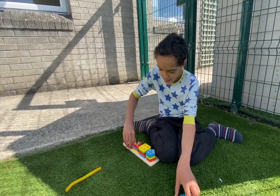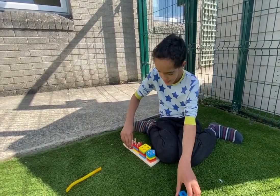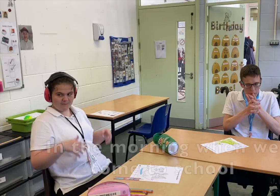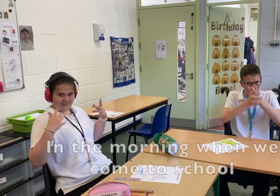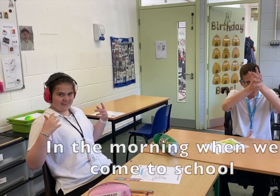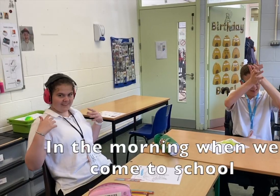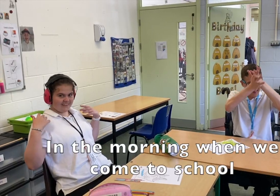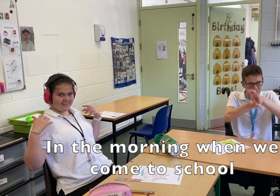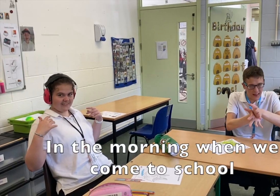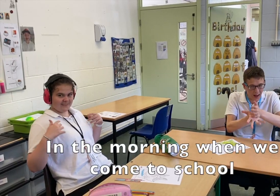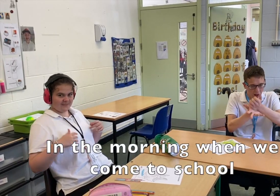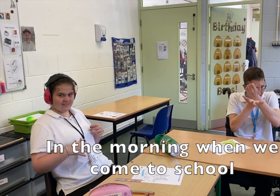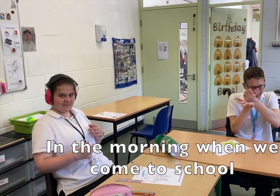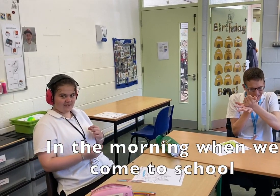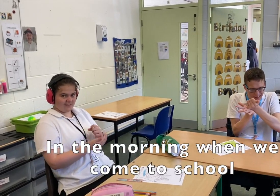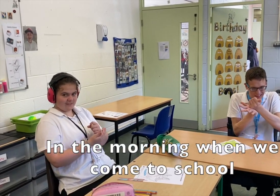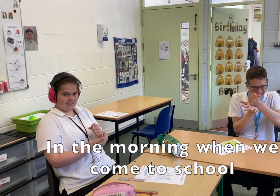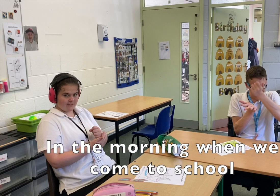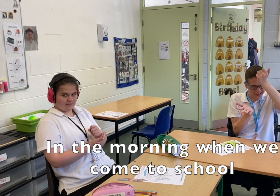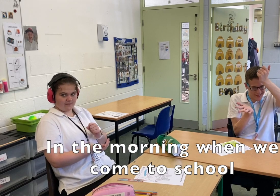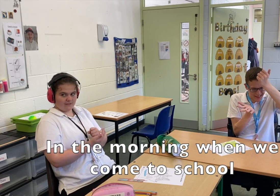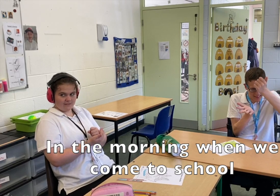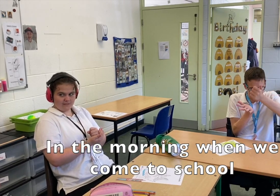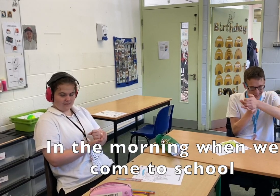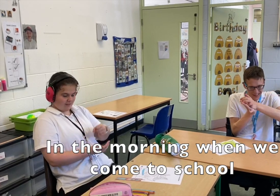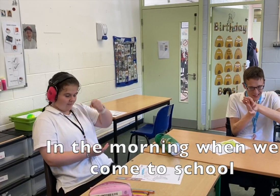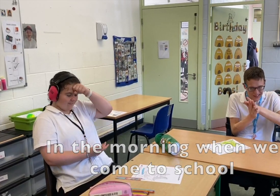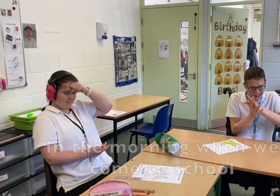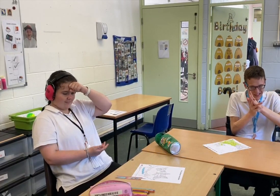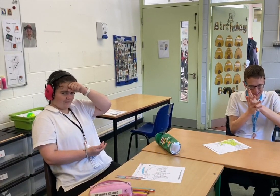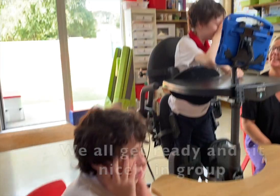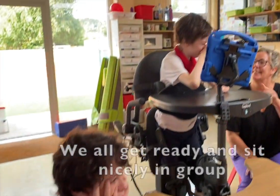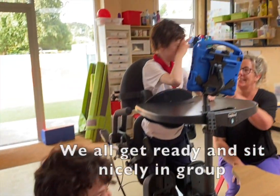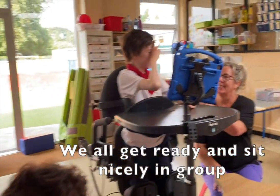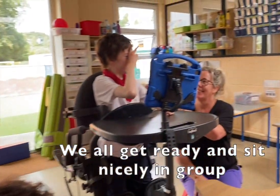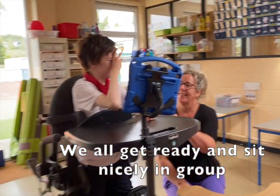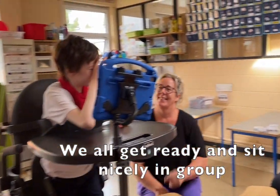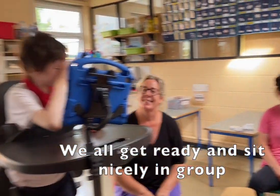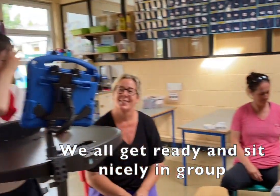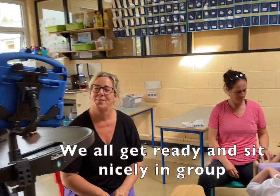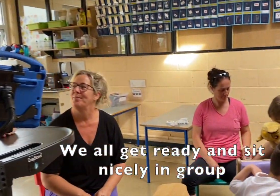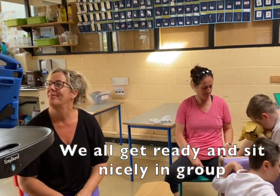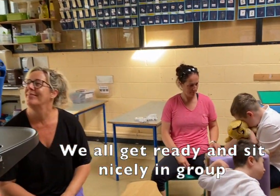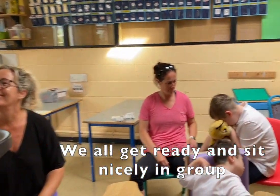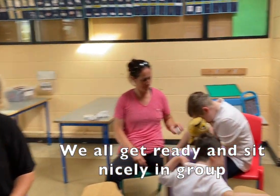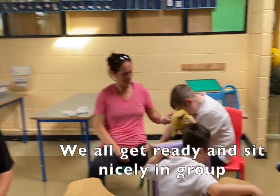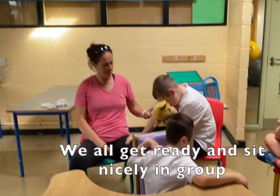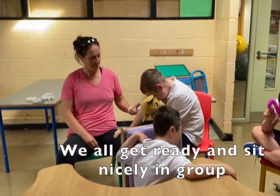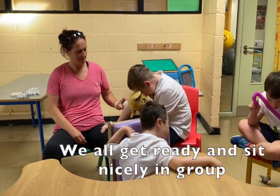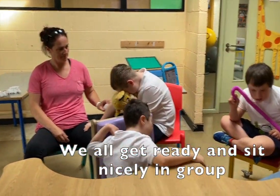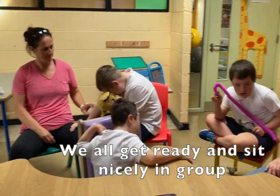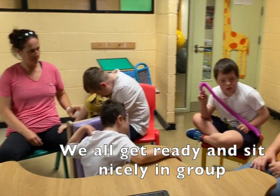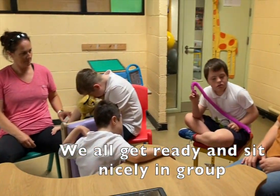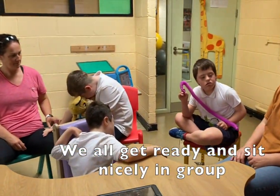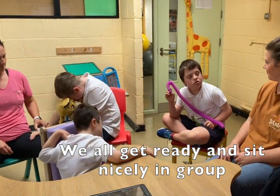In the morning, when we come to school, we all get ready and sit nicely in